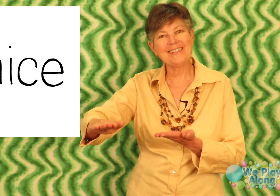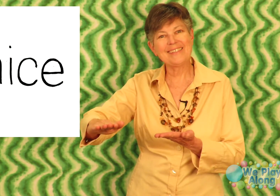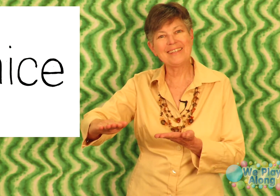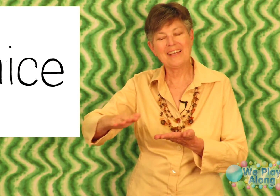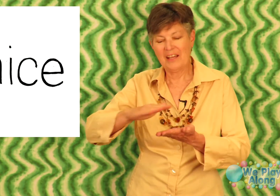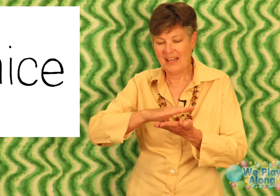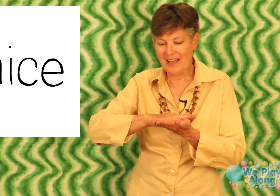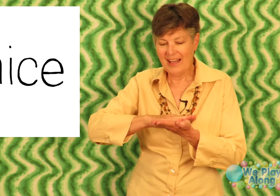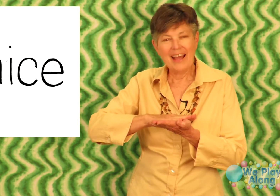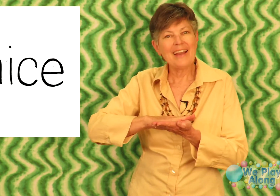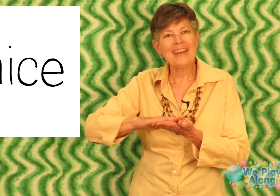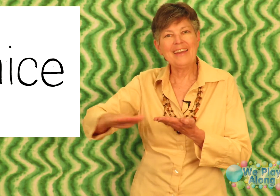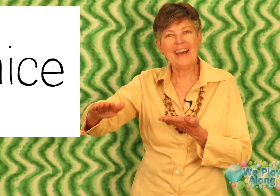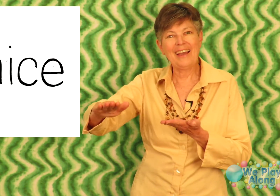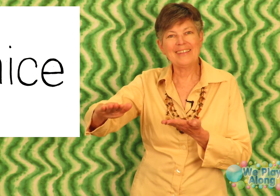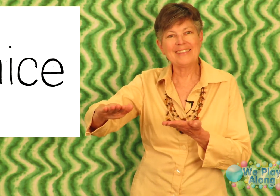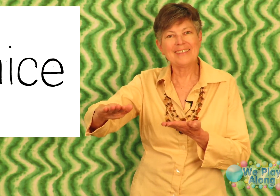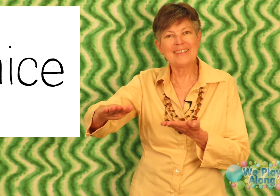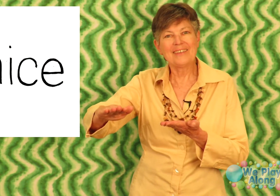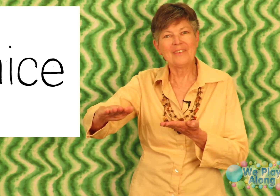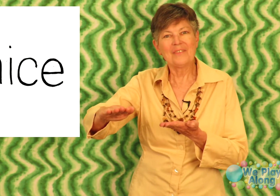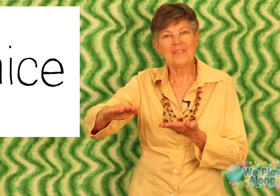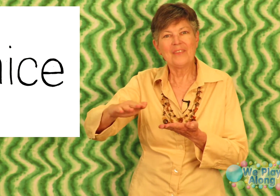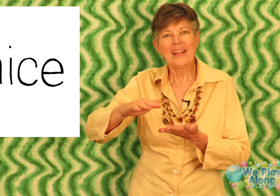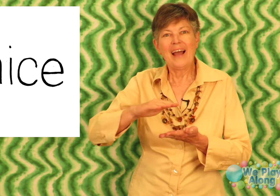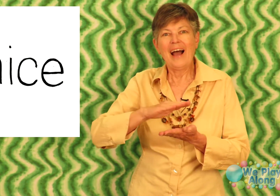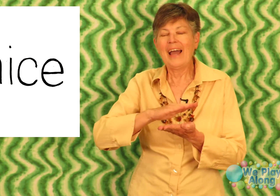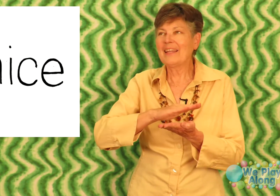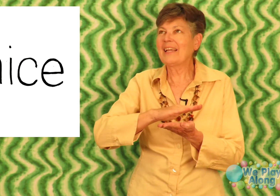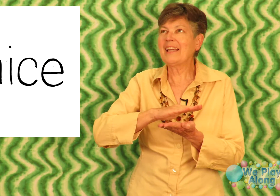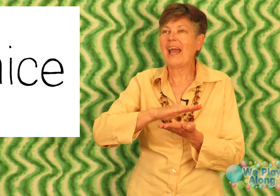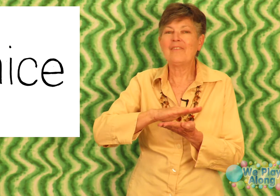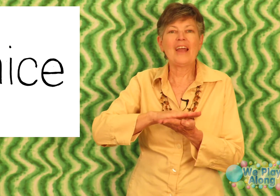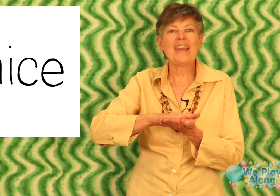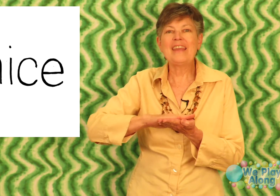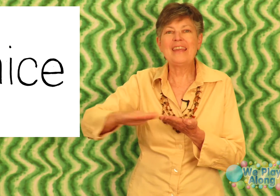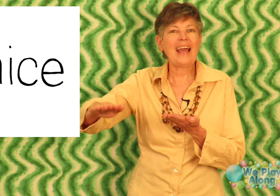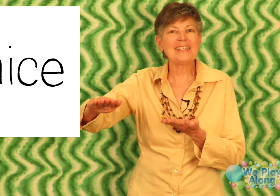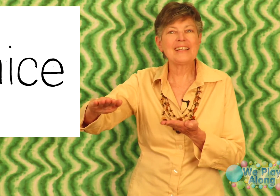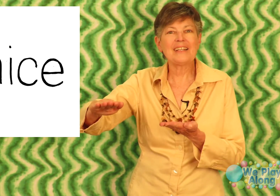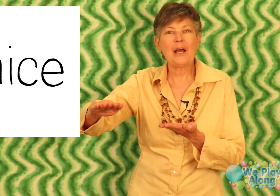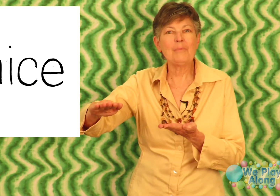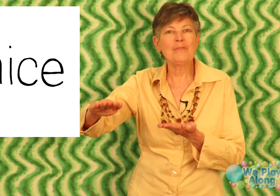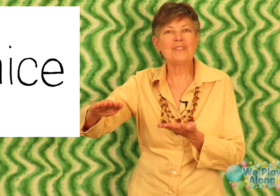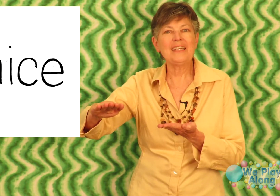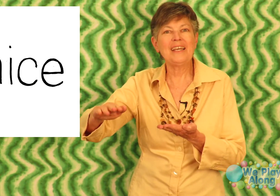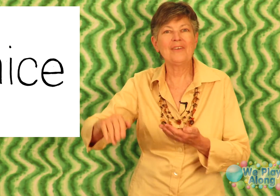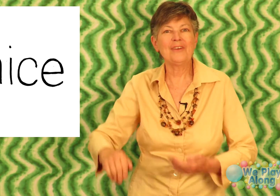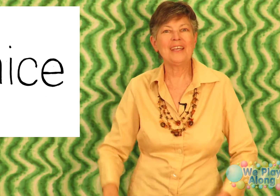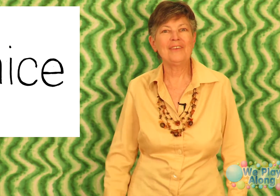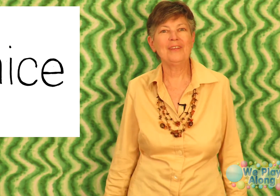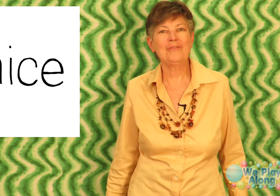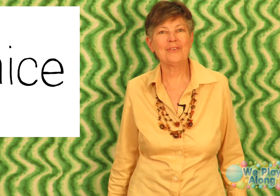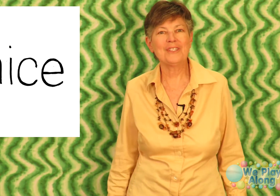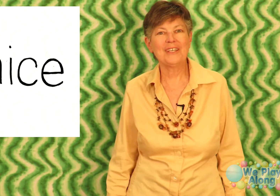nice. Nice. I like to have a nice cup of tea every evening for